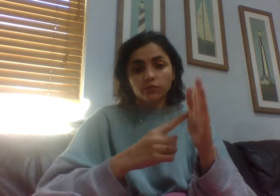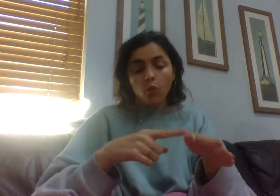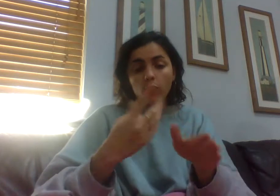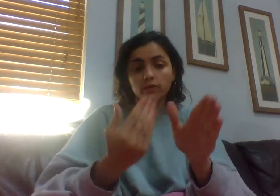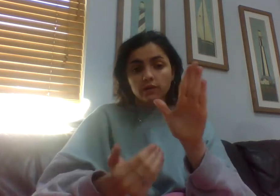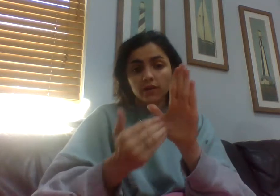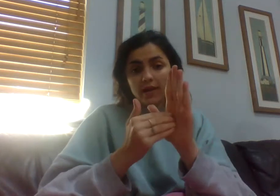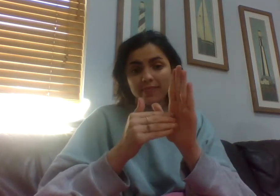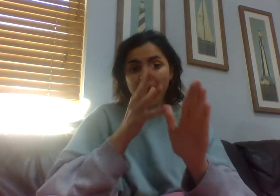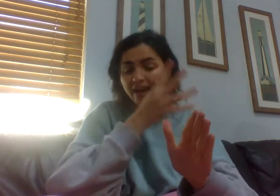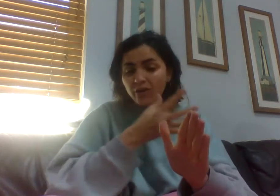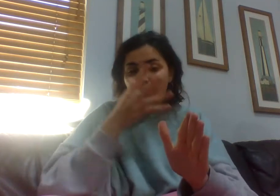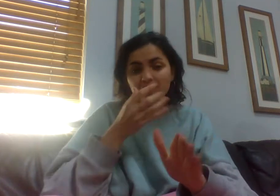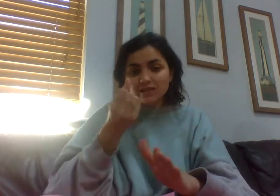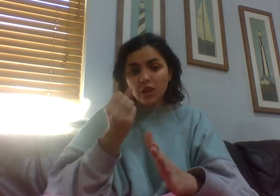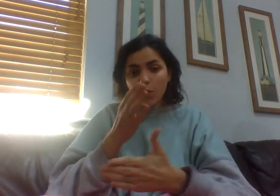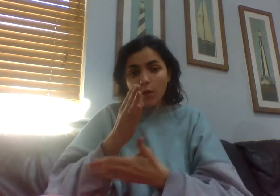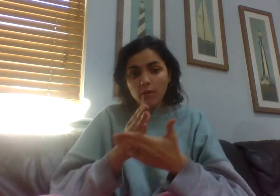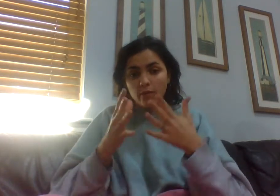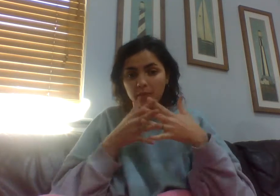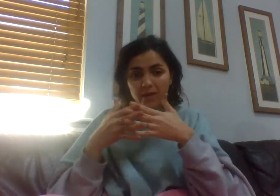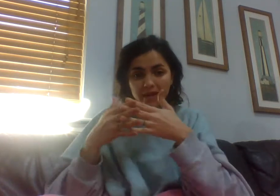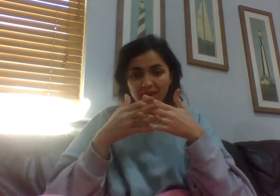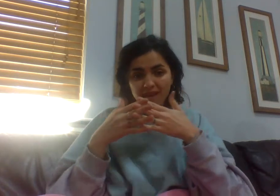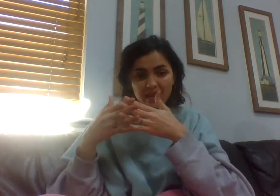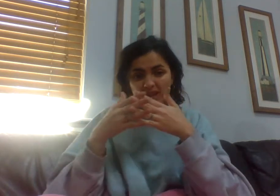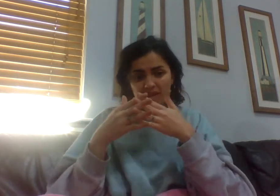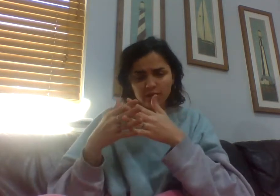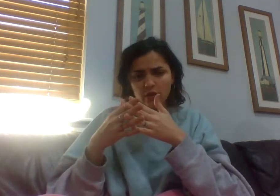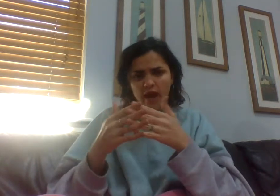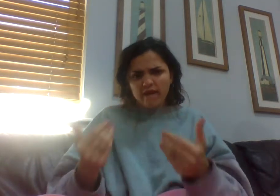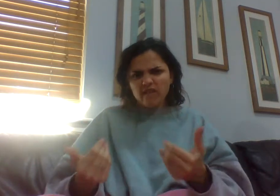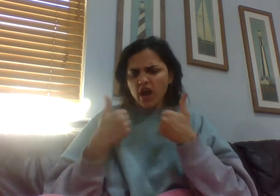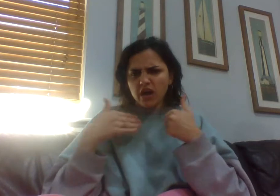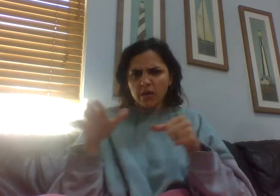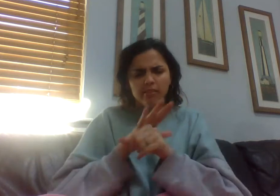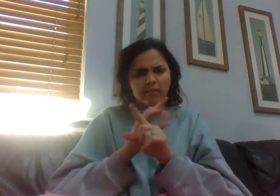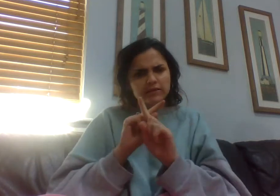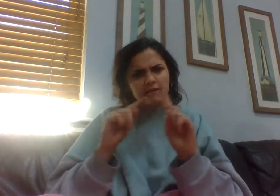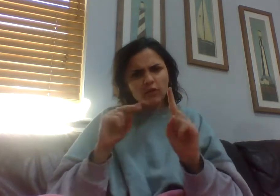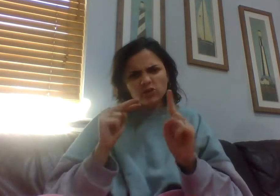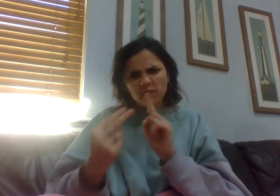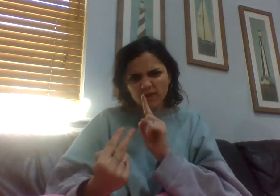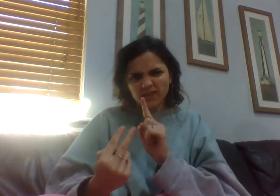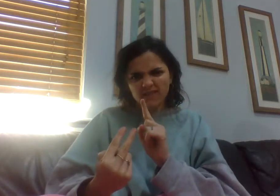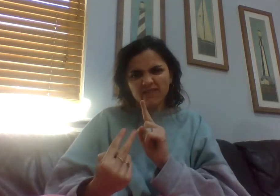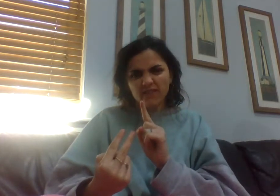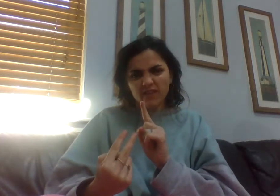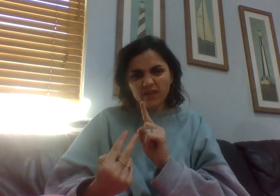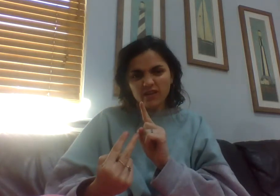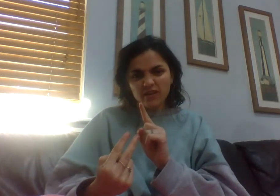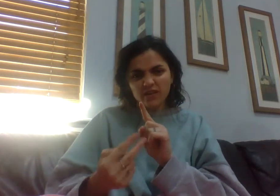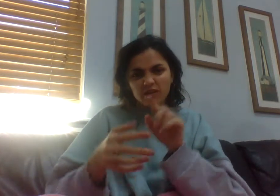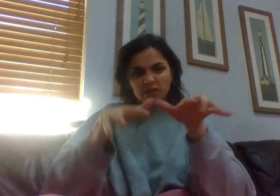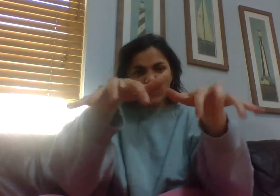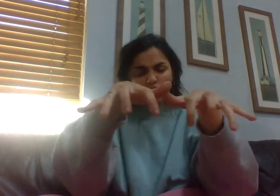of the United States, it's giving it a completely different perspective. These rows of cultivated fields are seen.